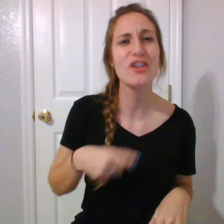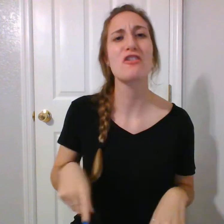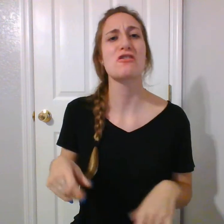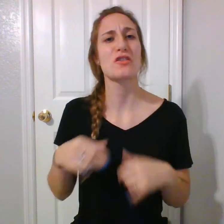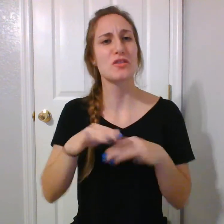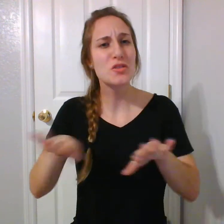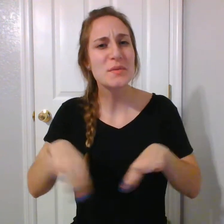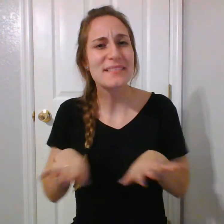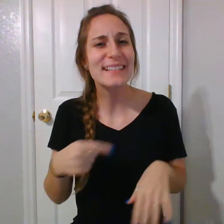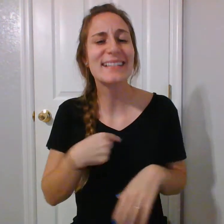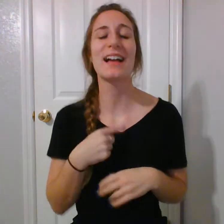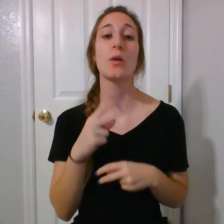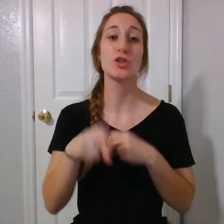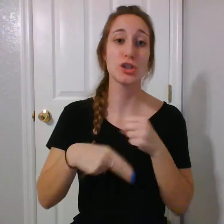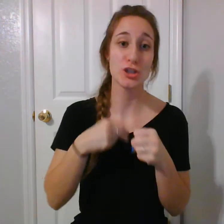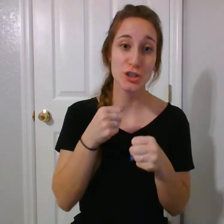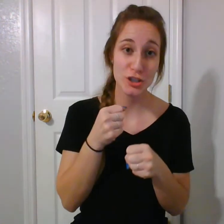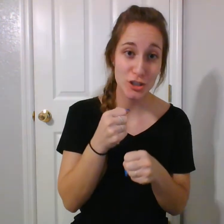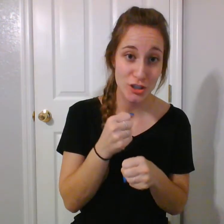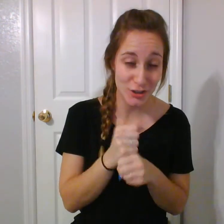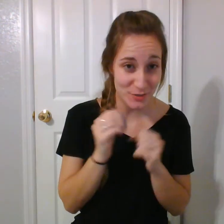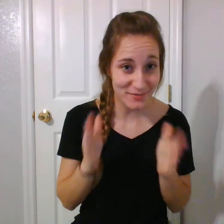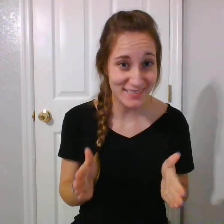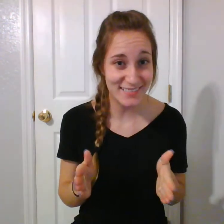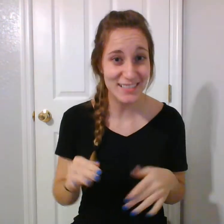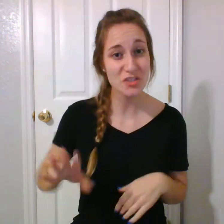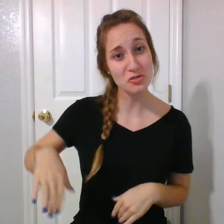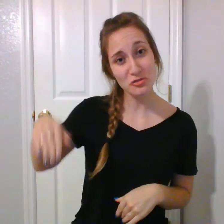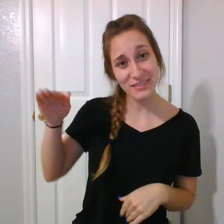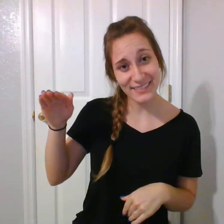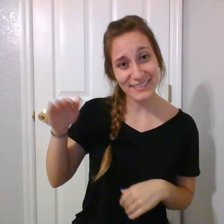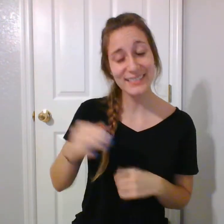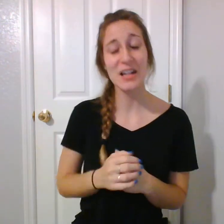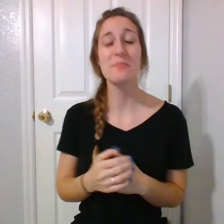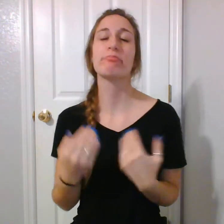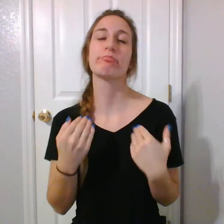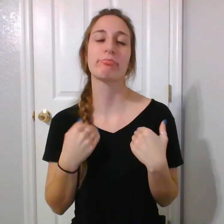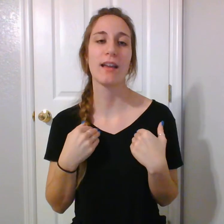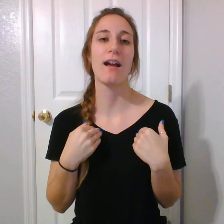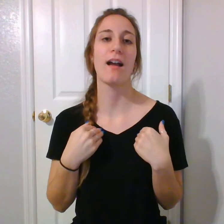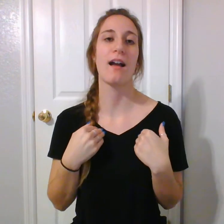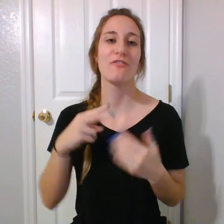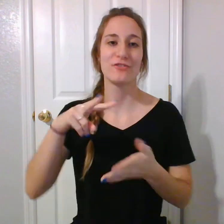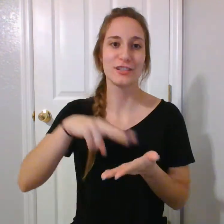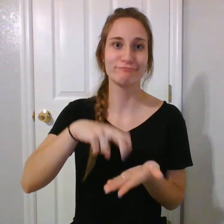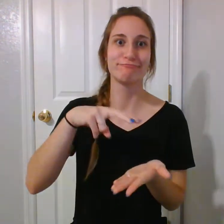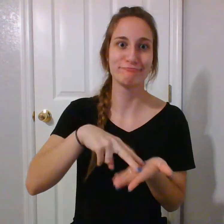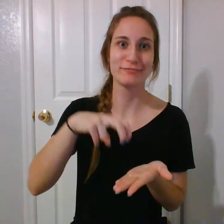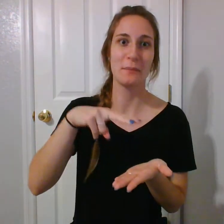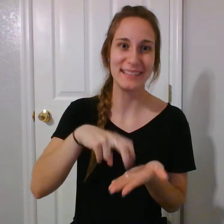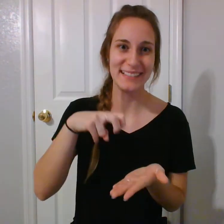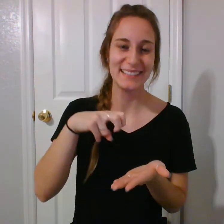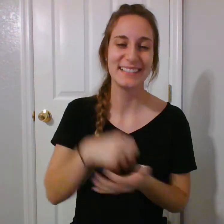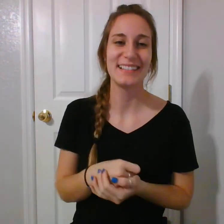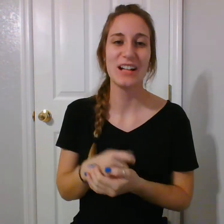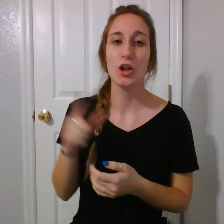was a gymnast growing up, and so we have this really cool in-ground trampoline that Luca spends almost all day on. You want to show us your flip?